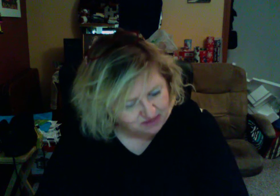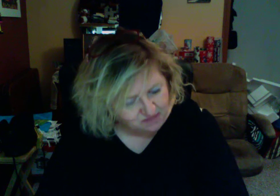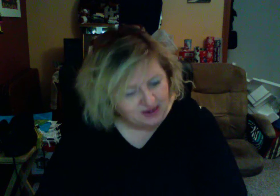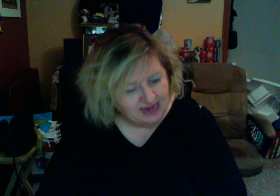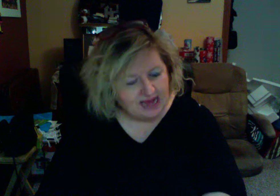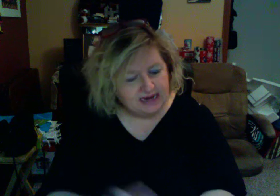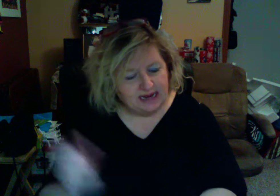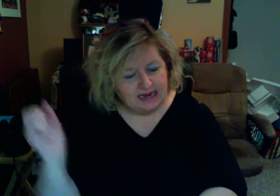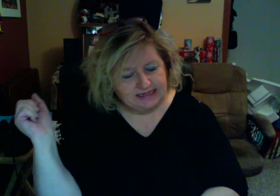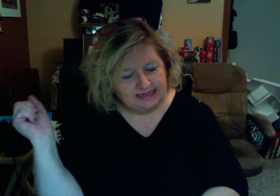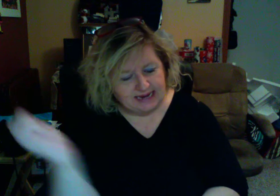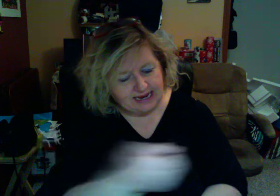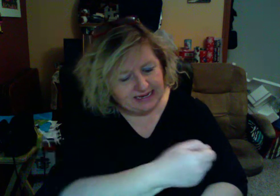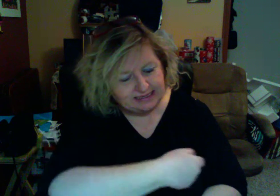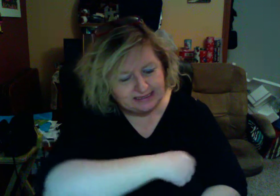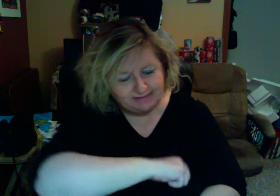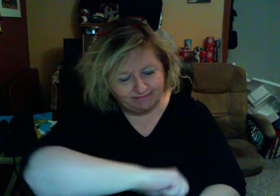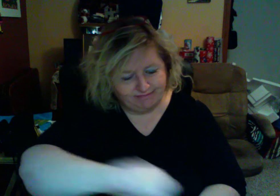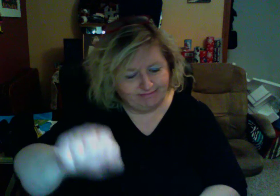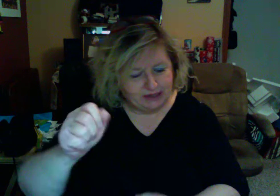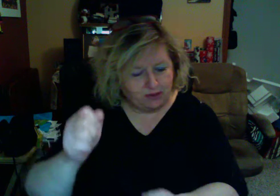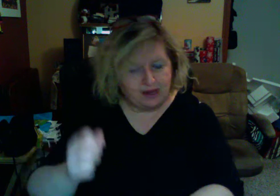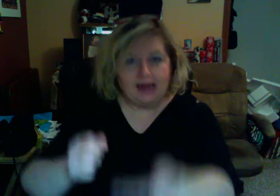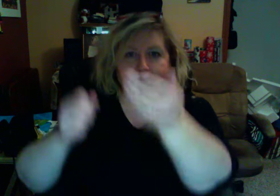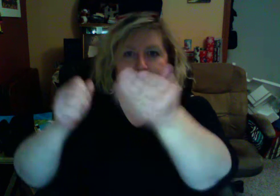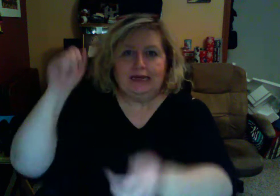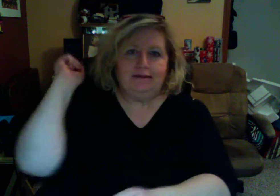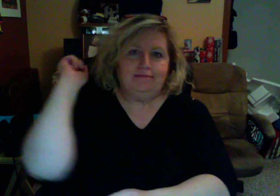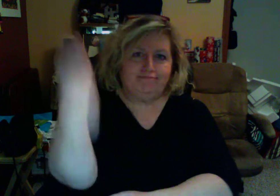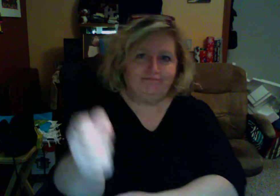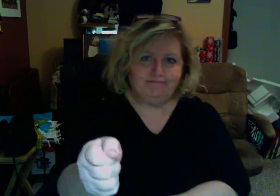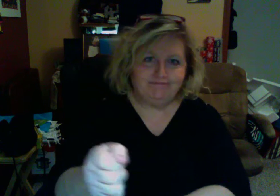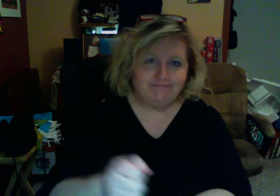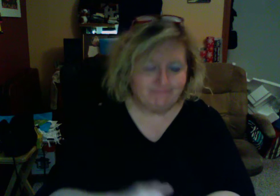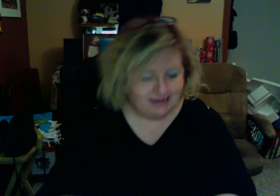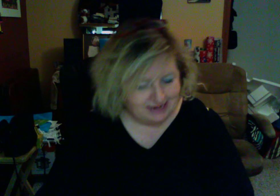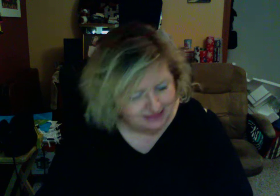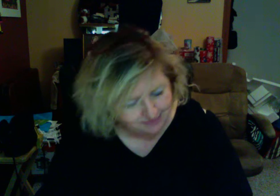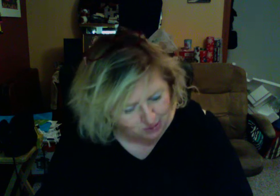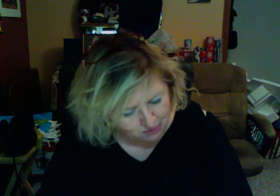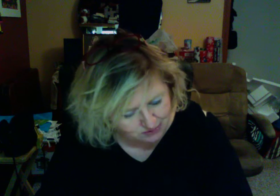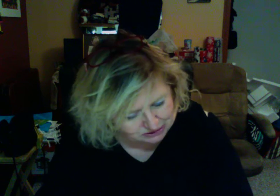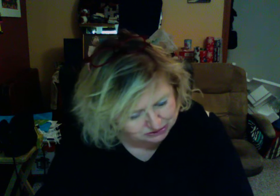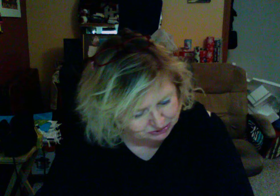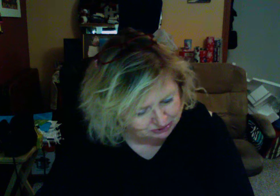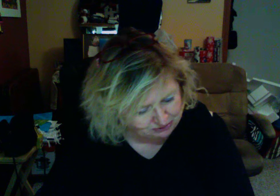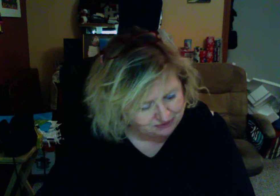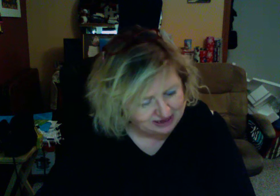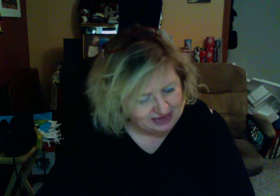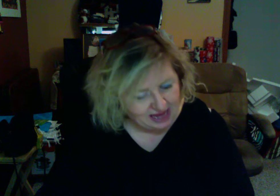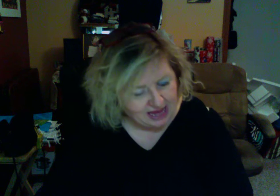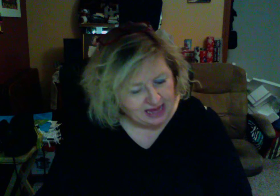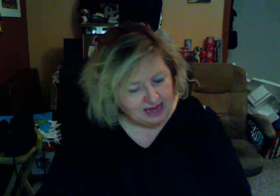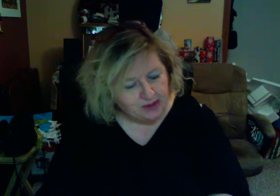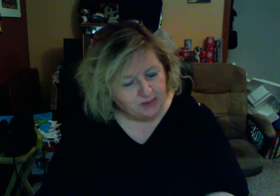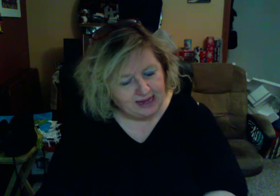We had tennis, kind of like you hit the ball with a serve. We